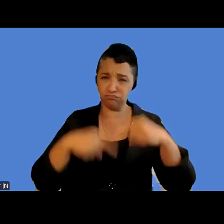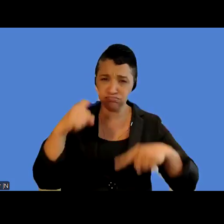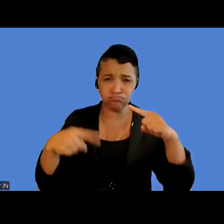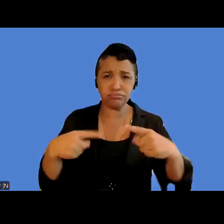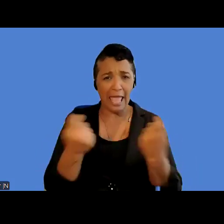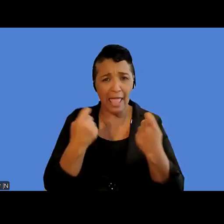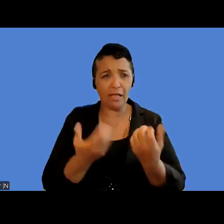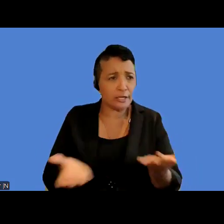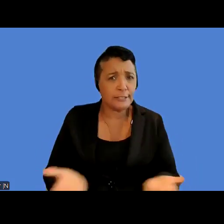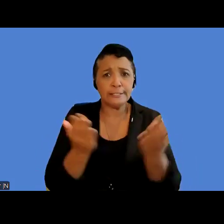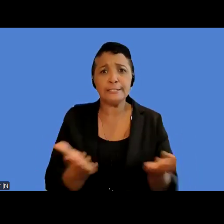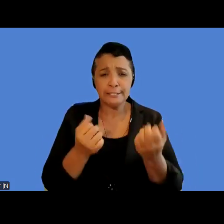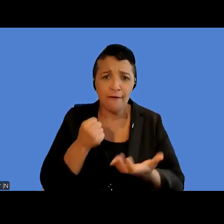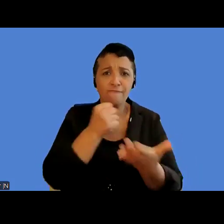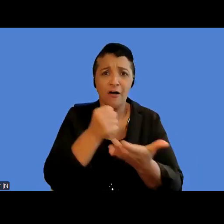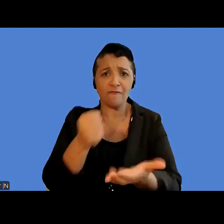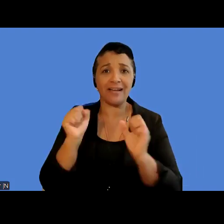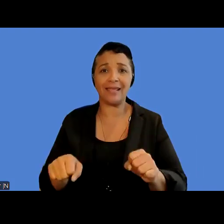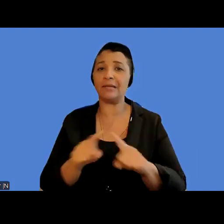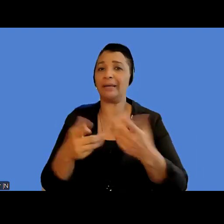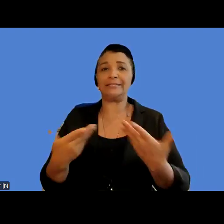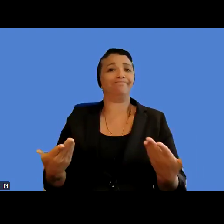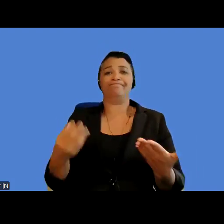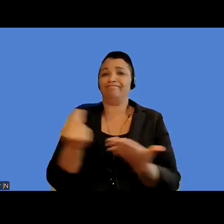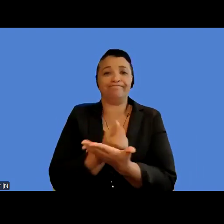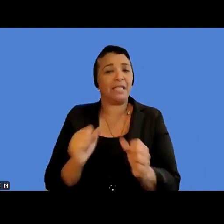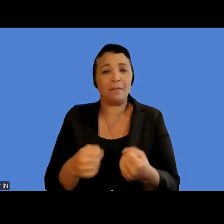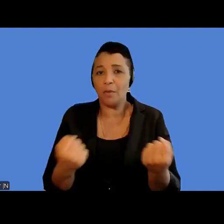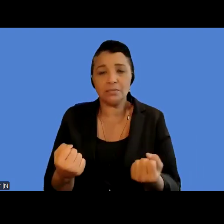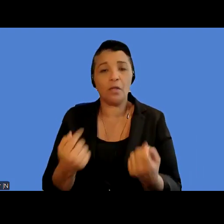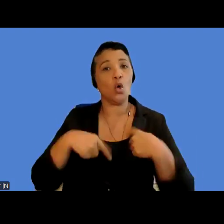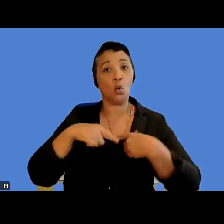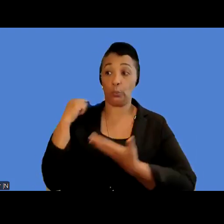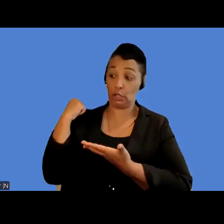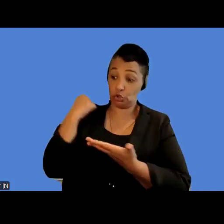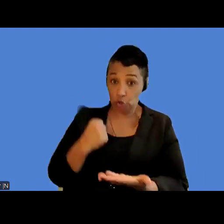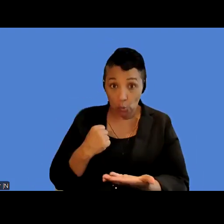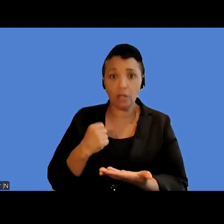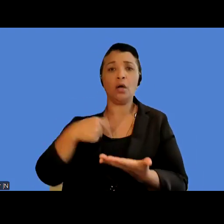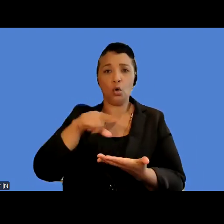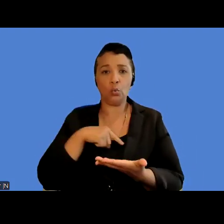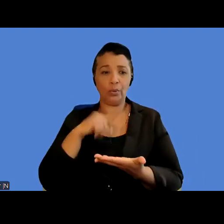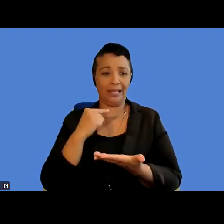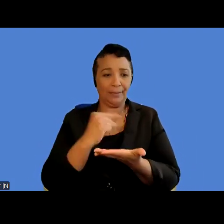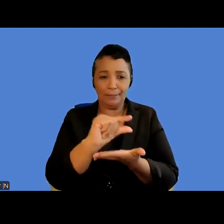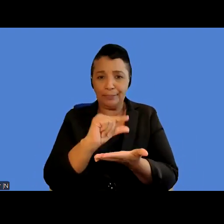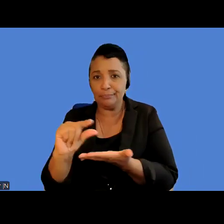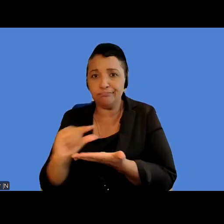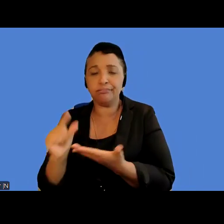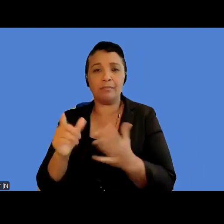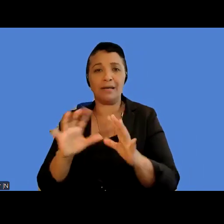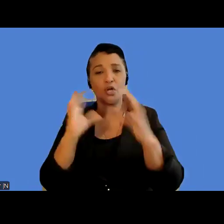events, but it's not possible because we have also our donors and they have also restrictions for some regions. But I